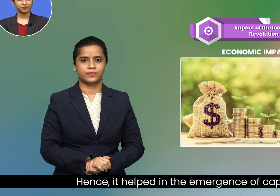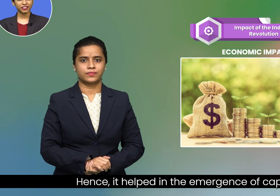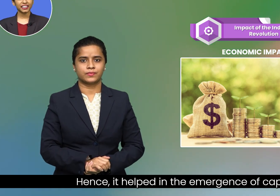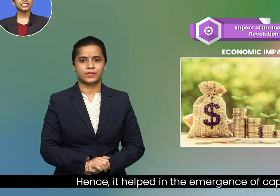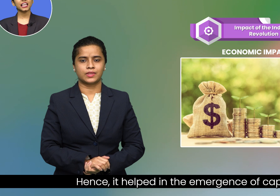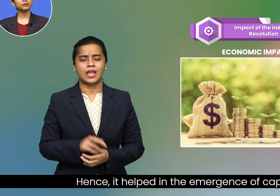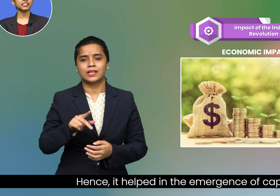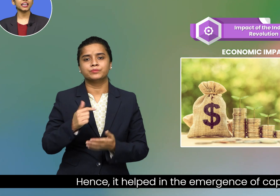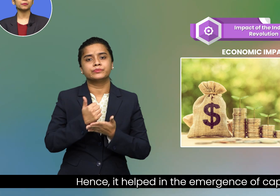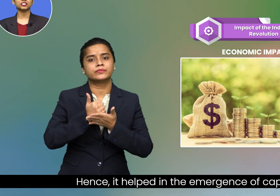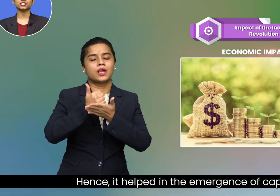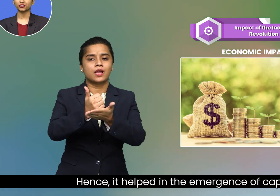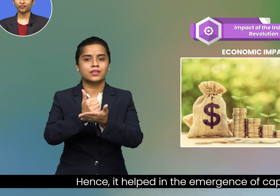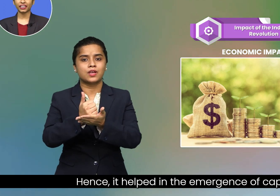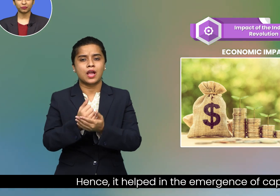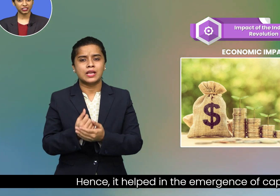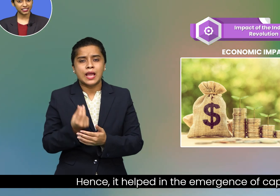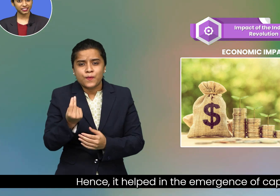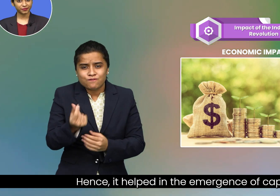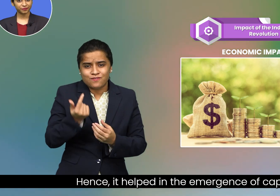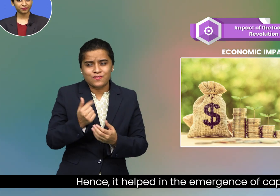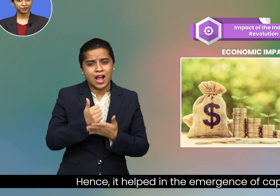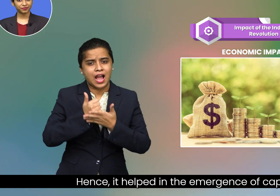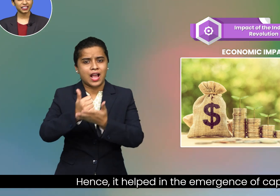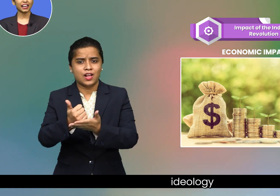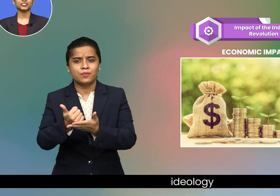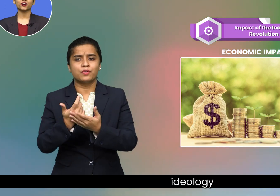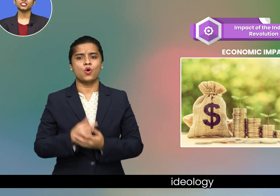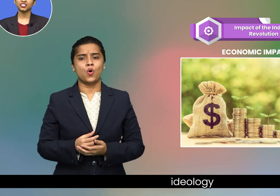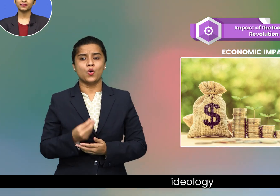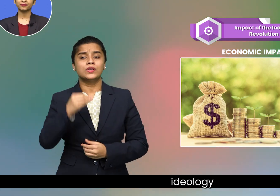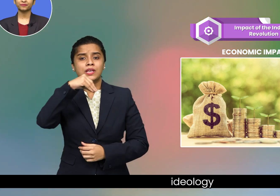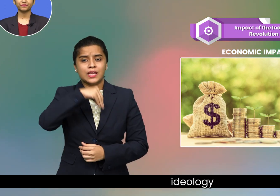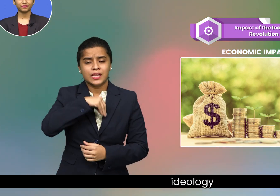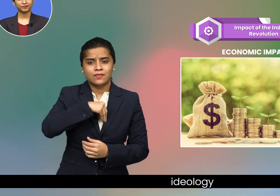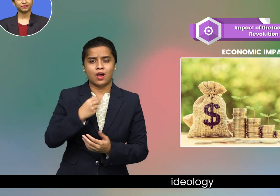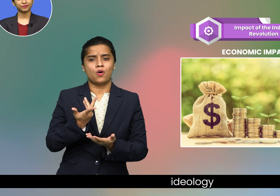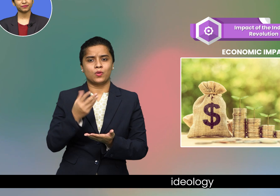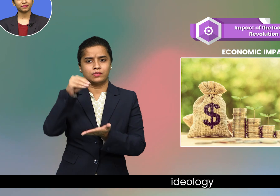Hence, it helped in the emergence of capitalist ideology